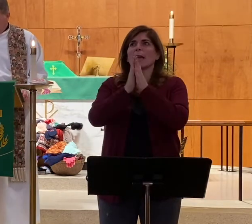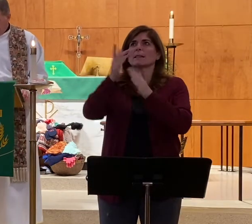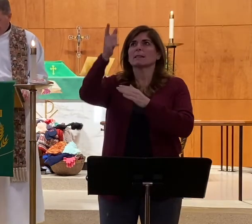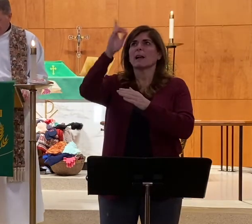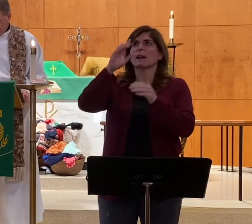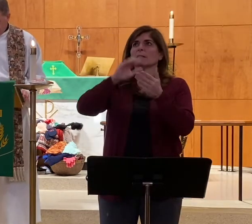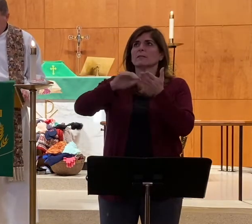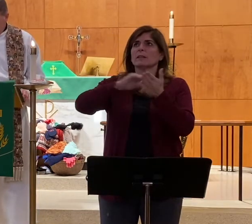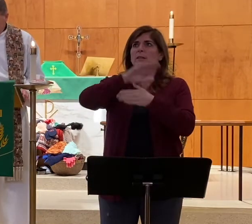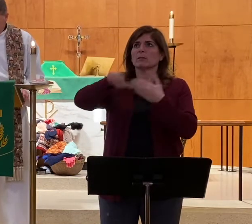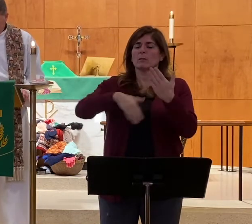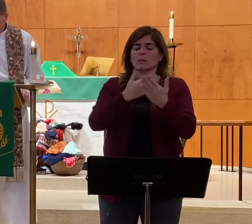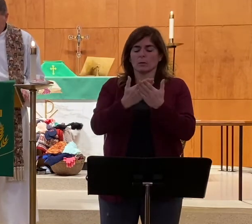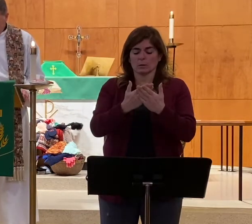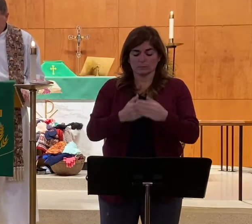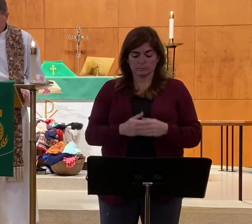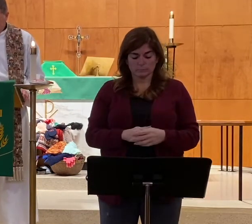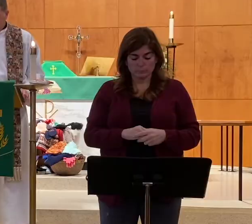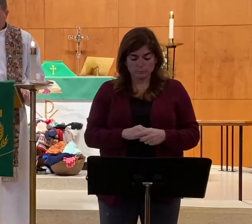another.